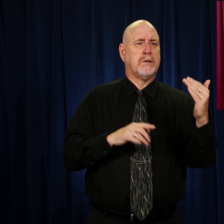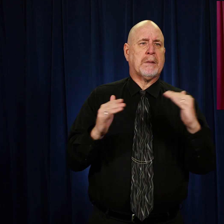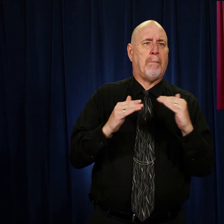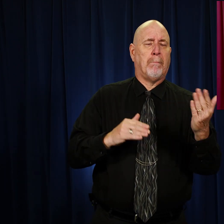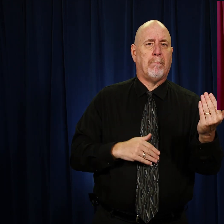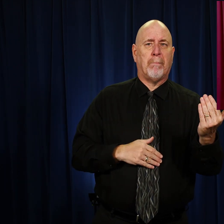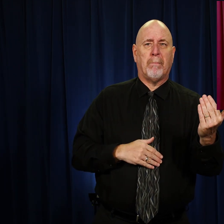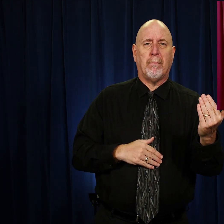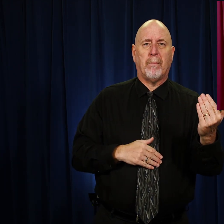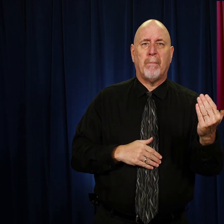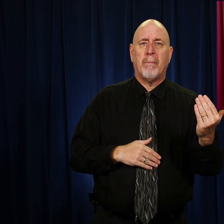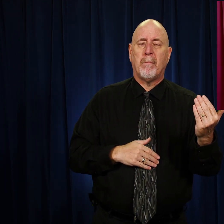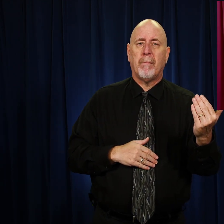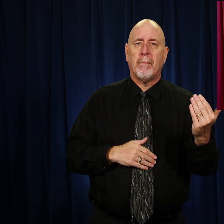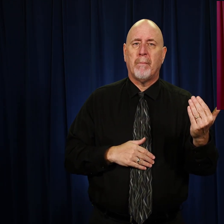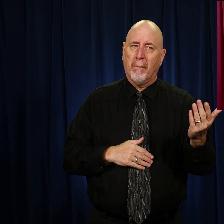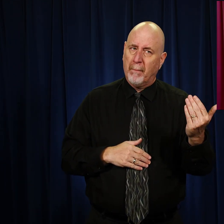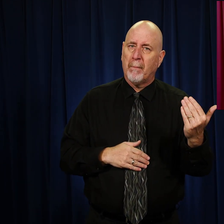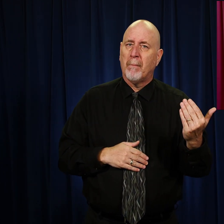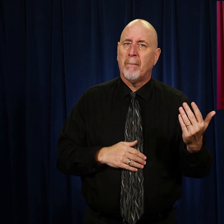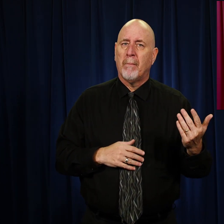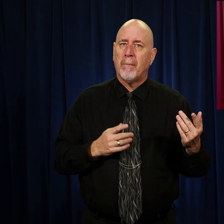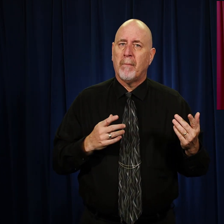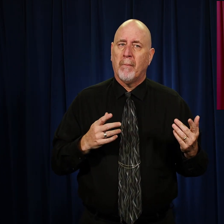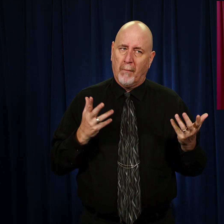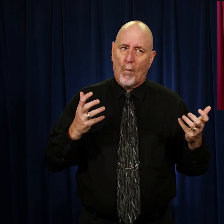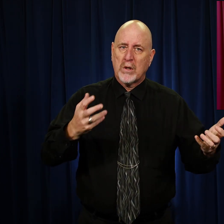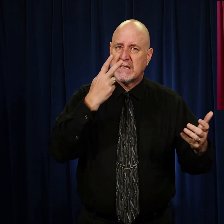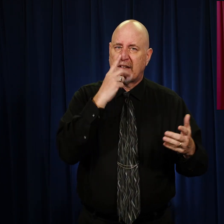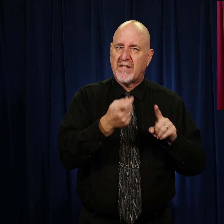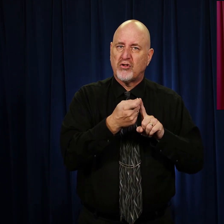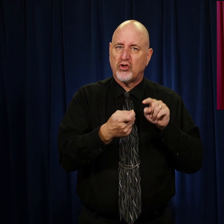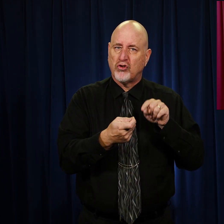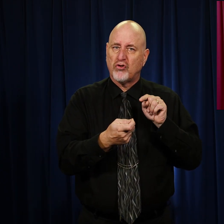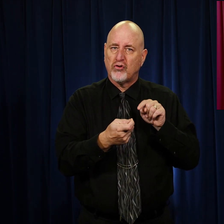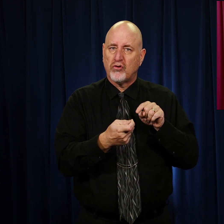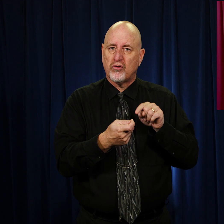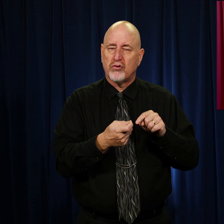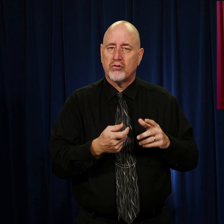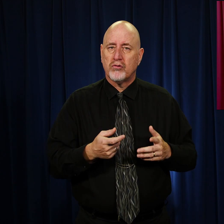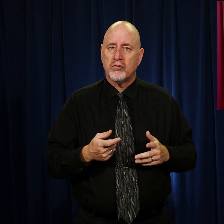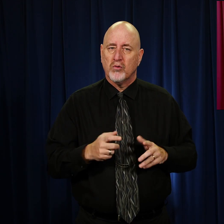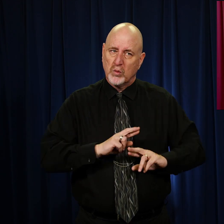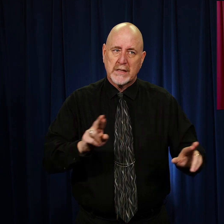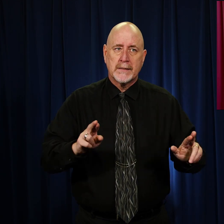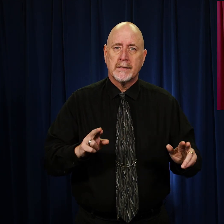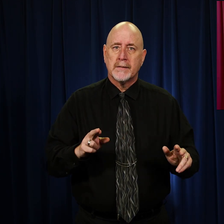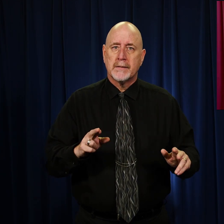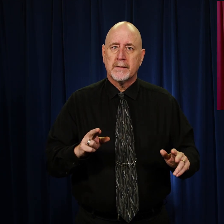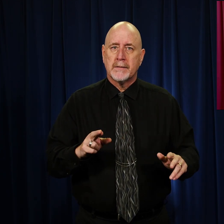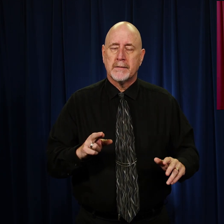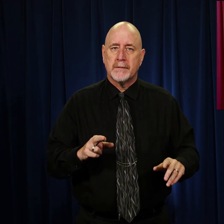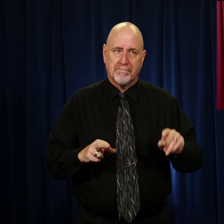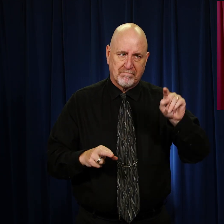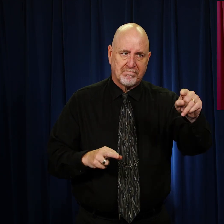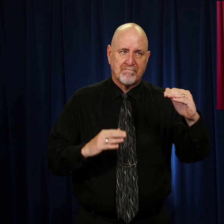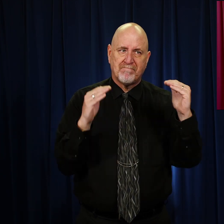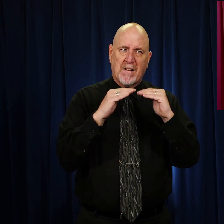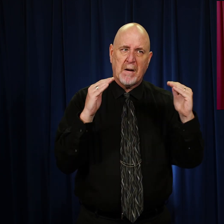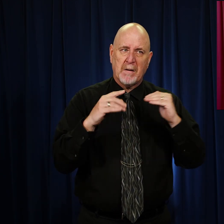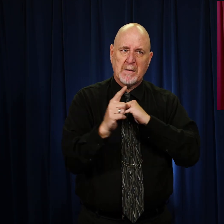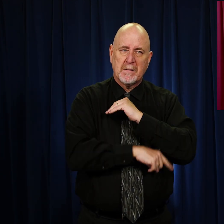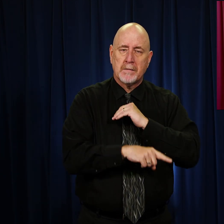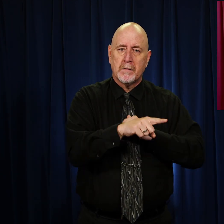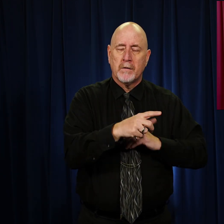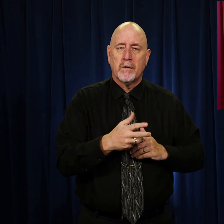were really anxious to see this vengeance meted out. They wanted to make sure that that person got what